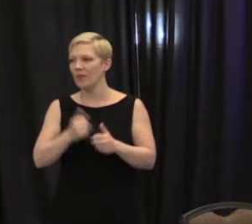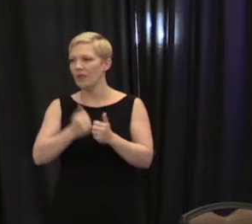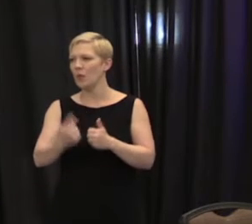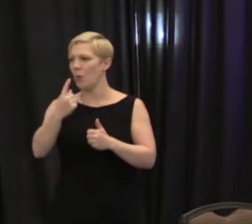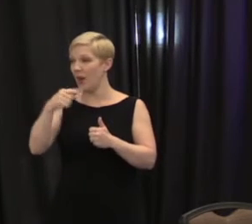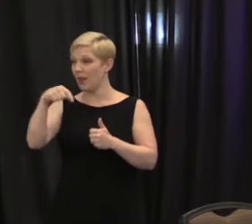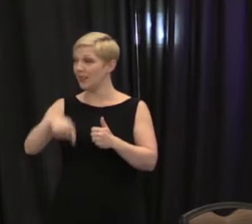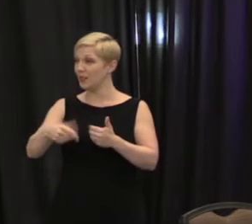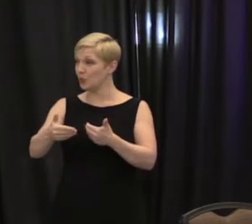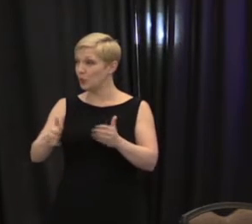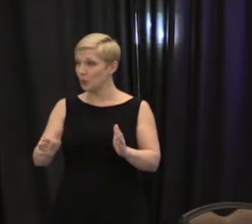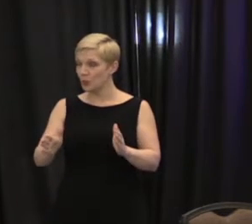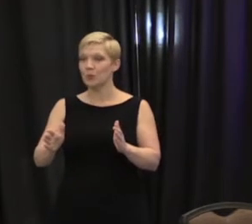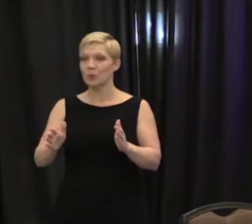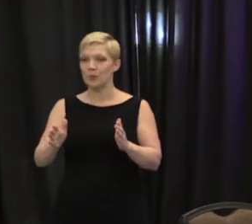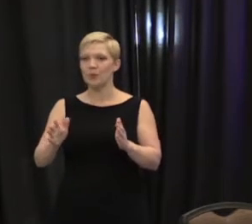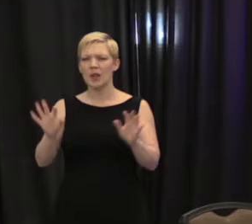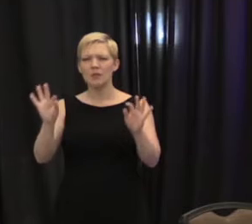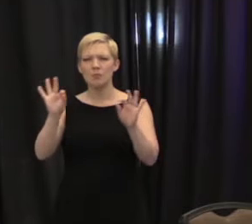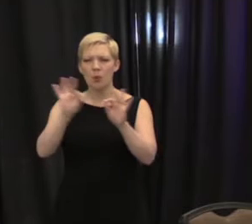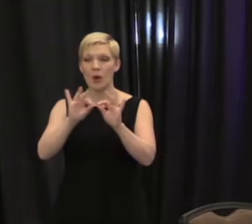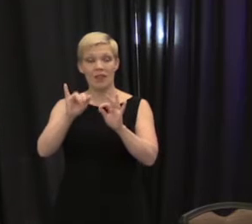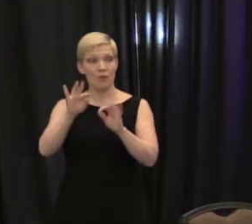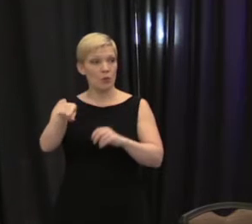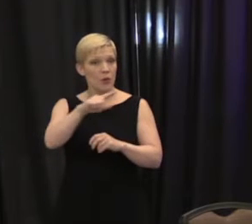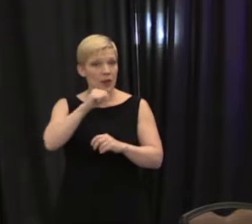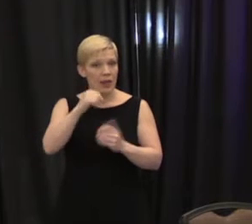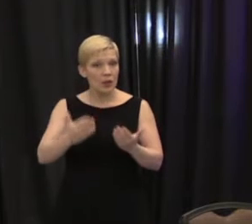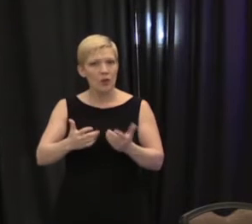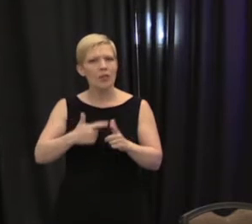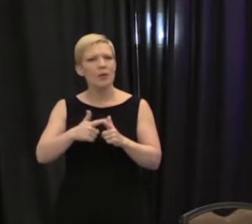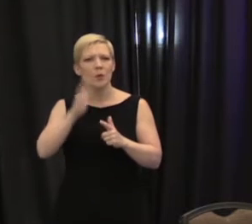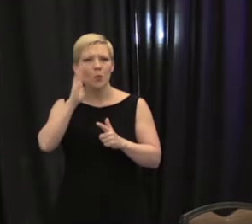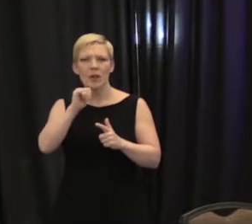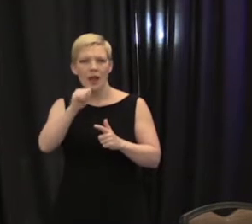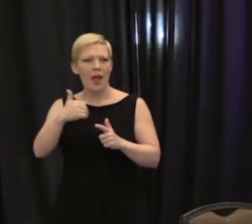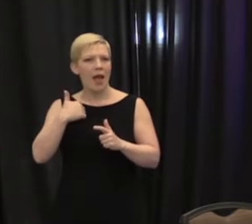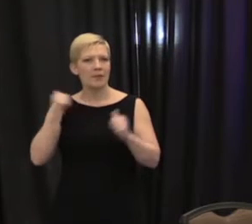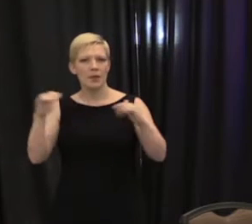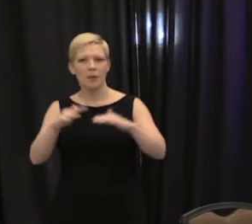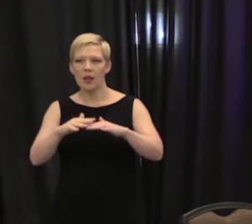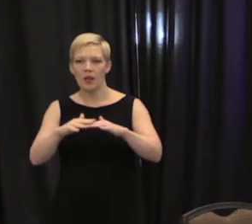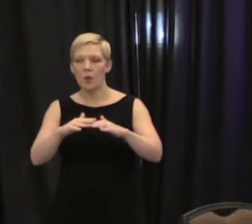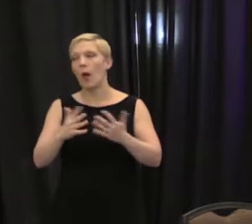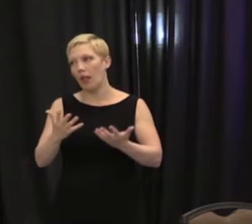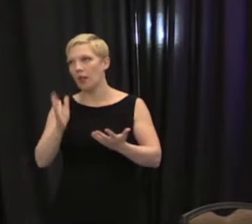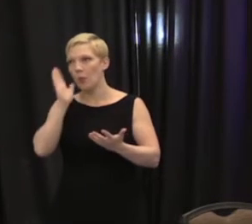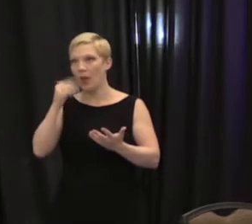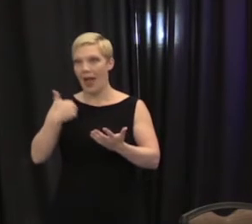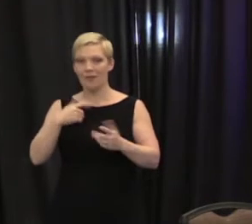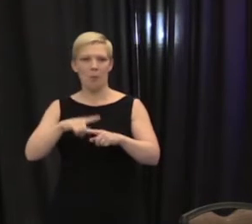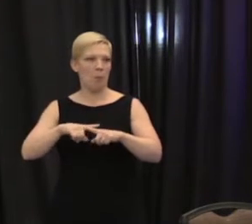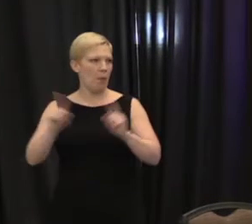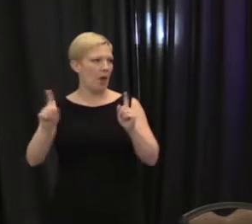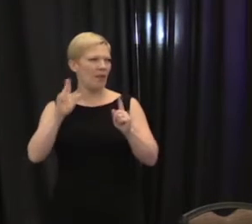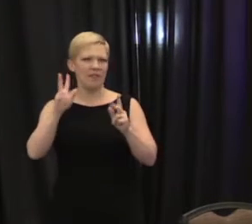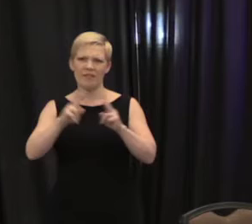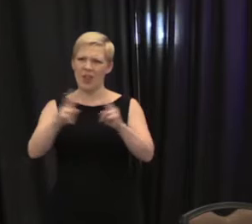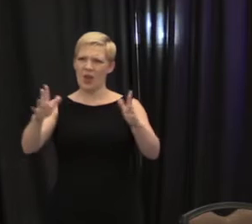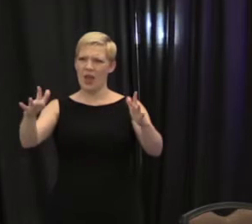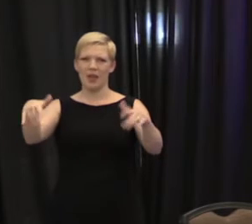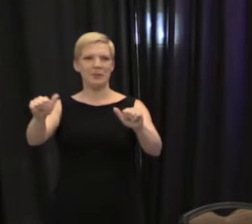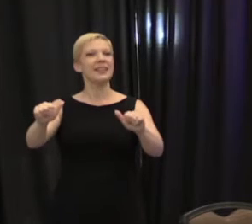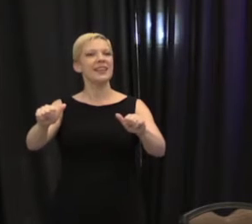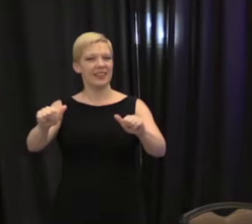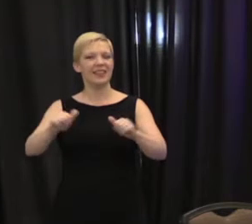Everybody in this room is important because if you weren't here, there wouldn't be a summit. Well, there would be, but it would be very empty.